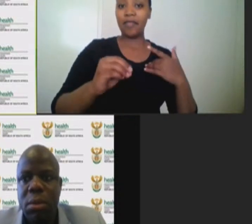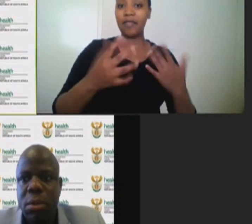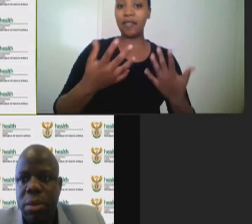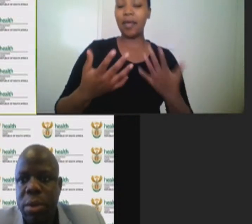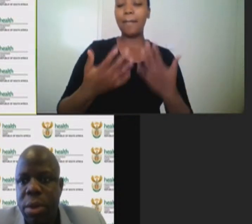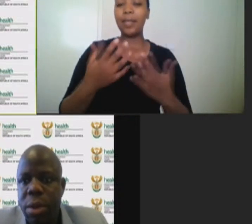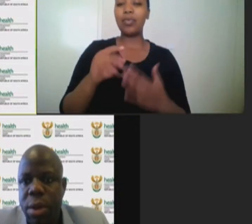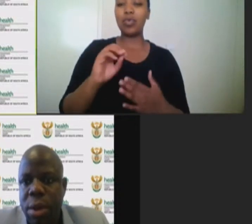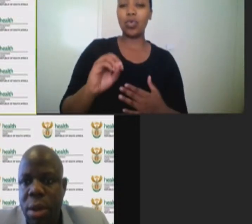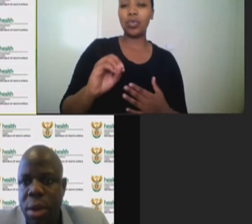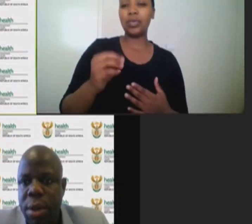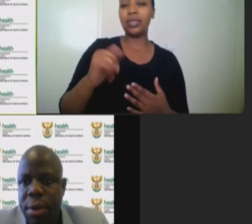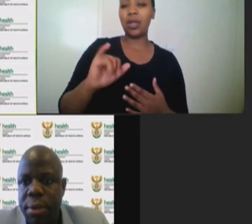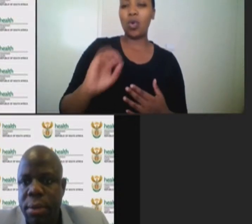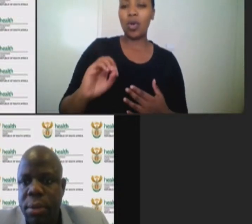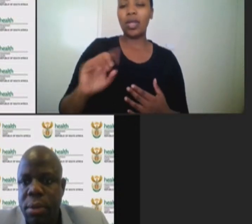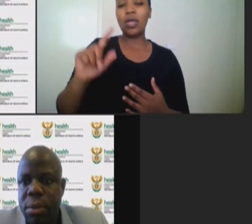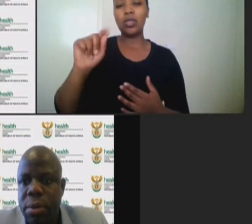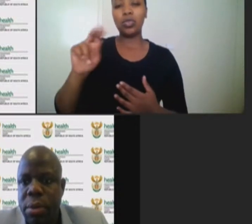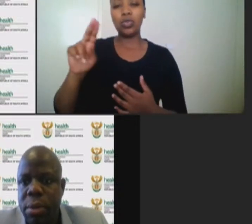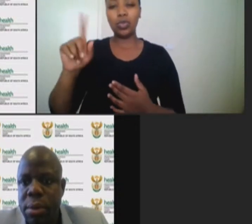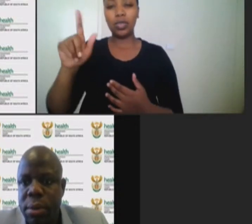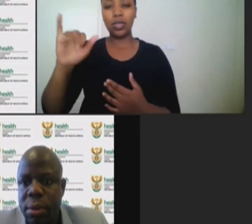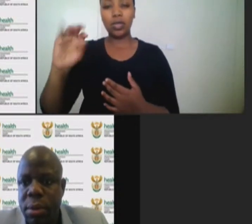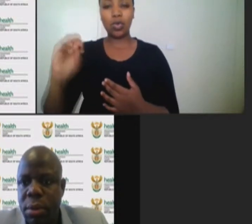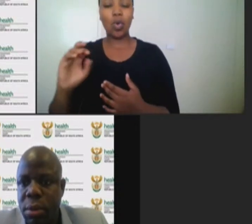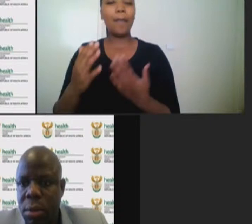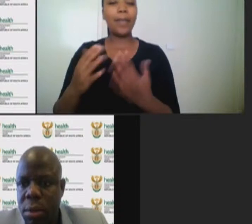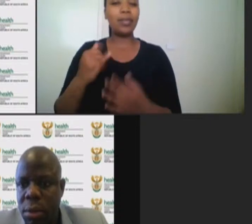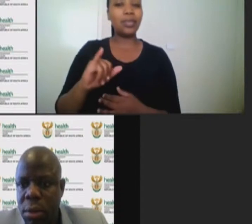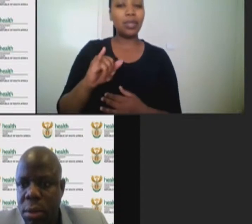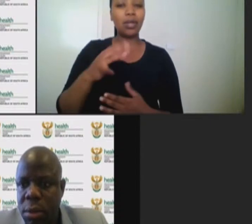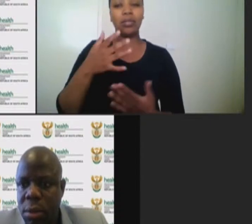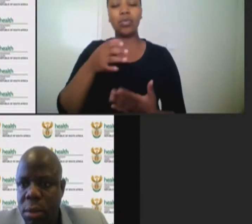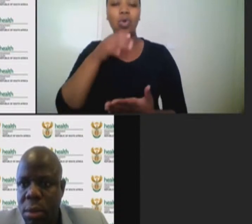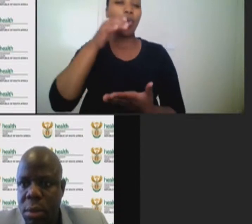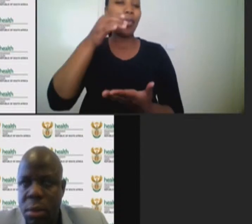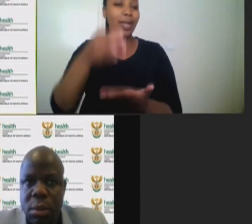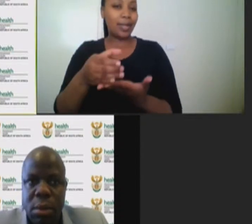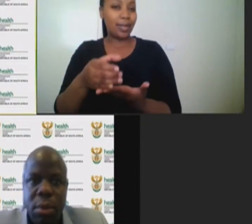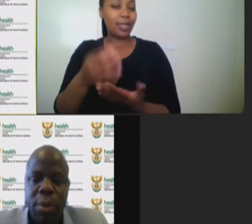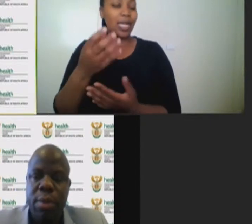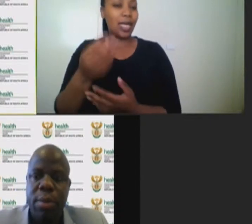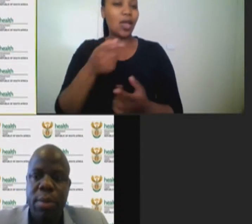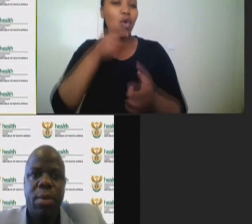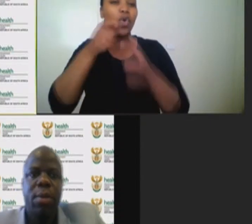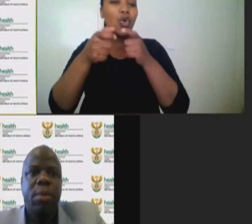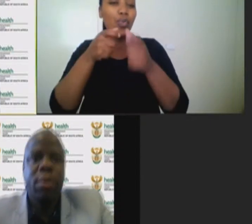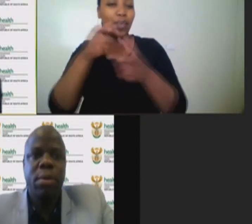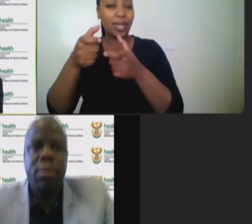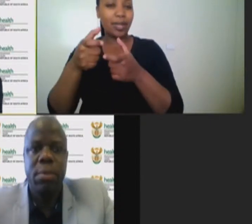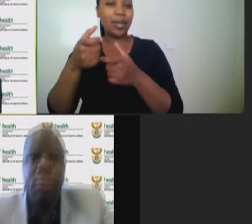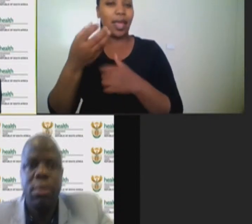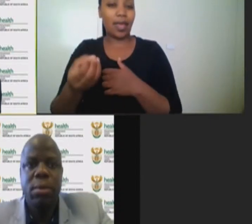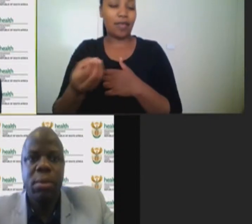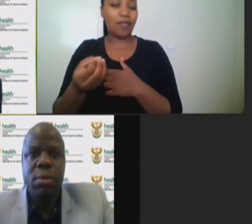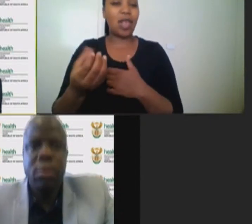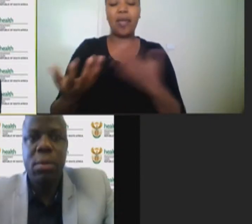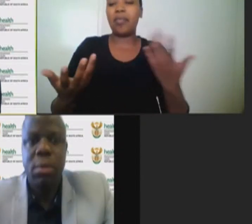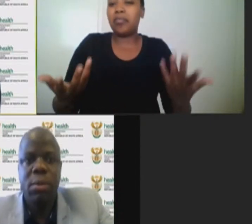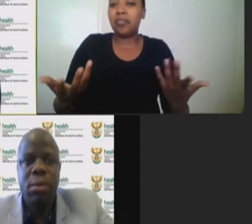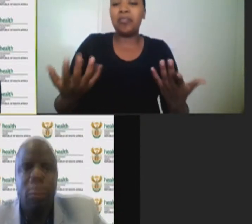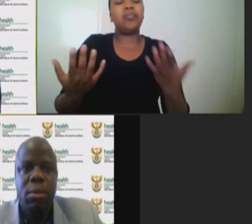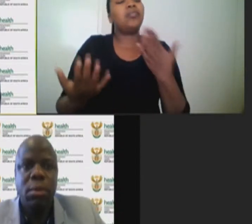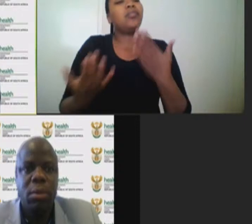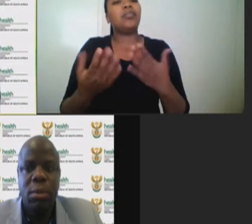liked to get some comment, whether I know the colleagues from NICD dealt with, but just in terms